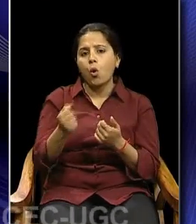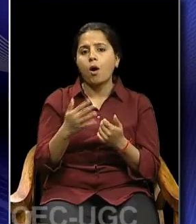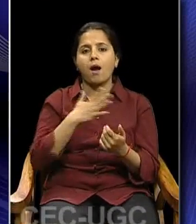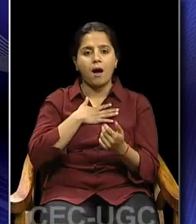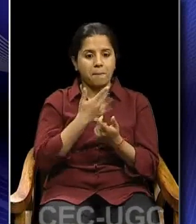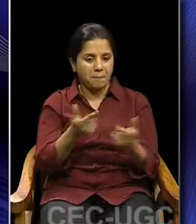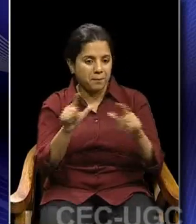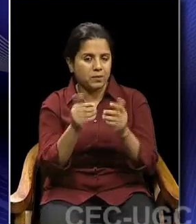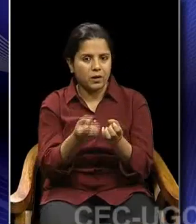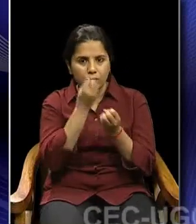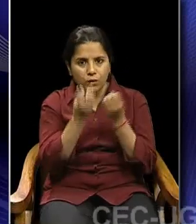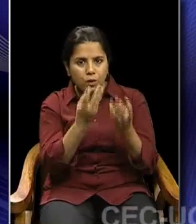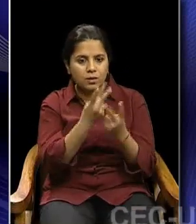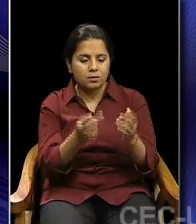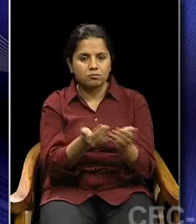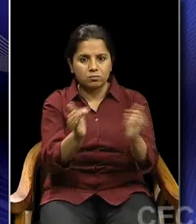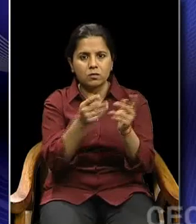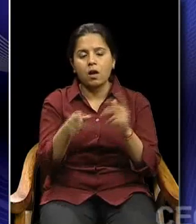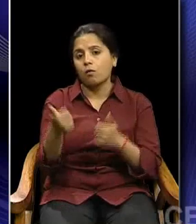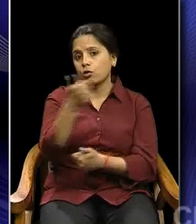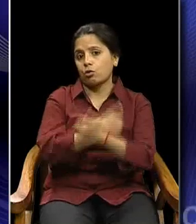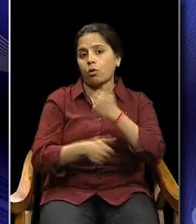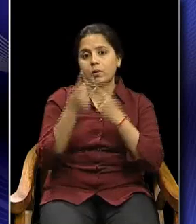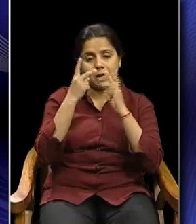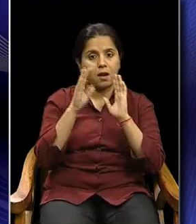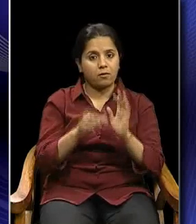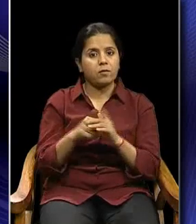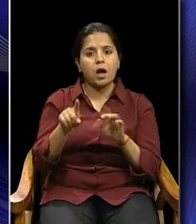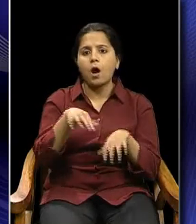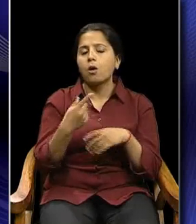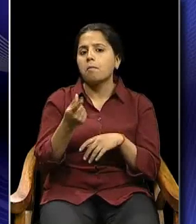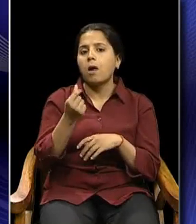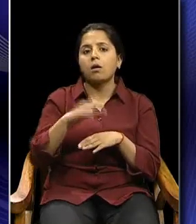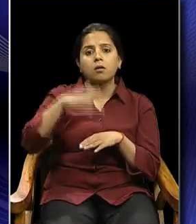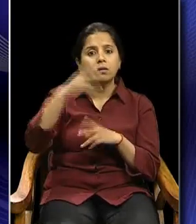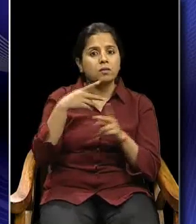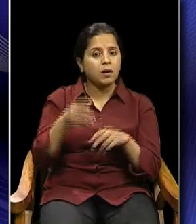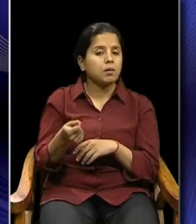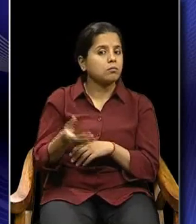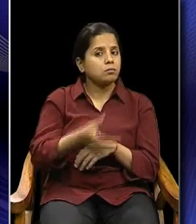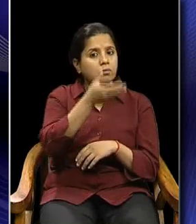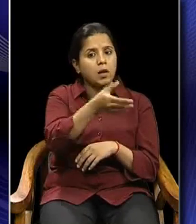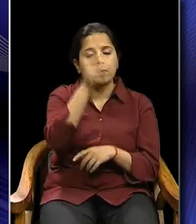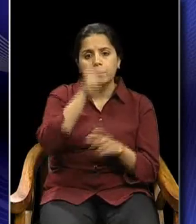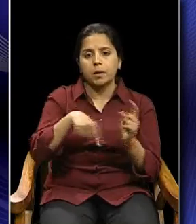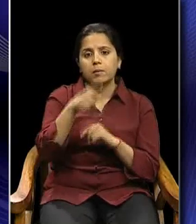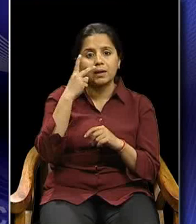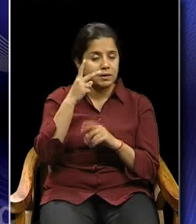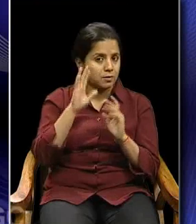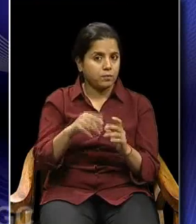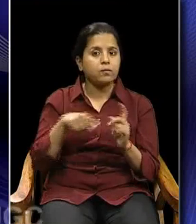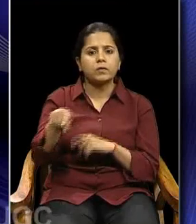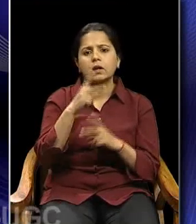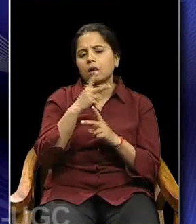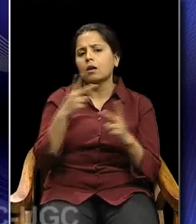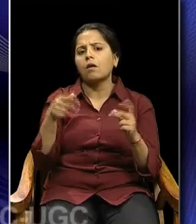or nurseries, they also compete in them, and how prizes are also being given to the people, those who are doing good in these